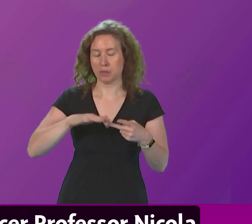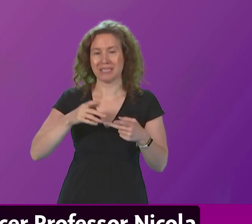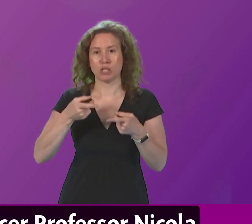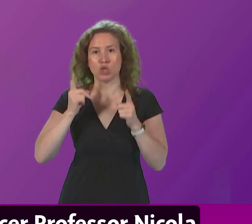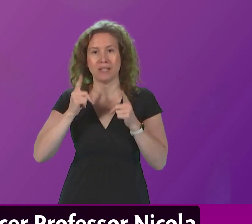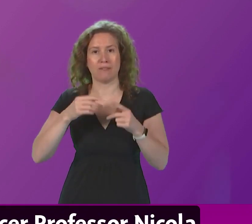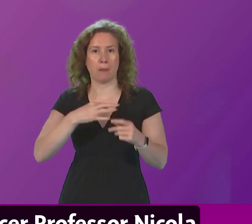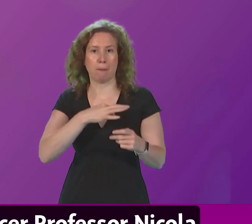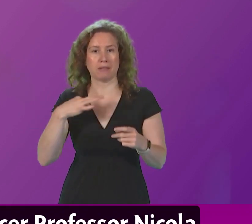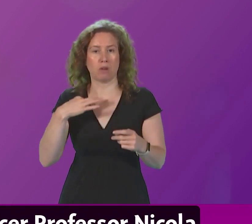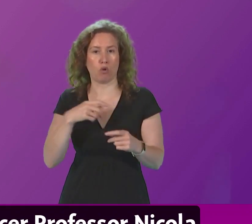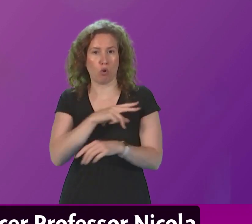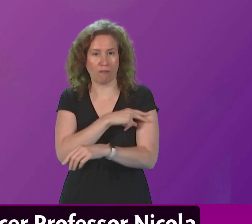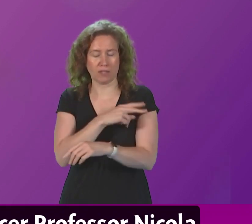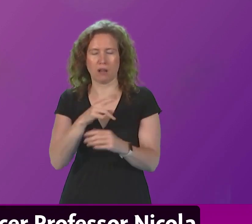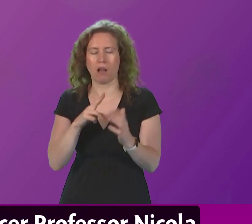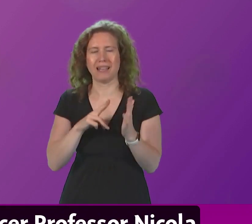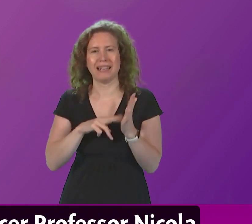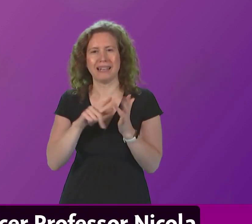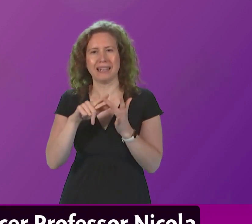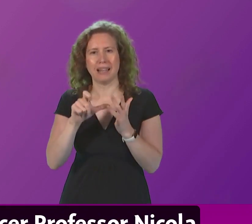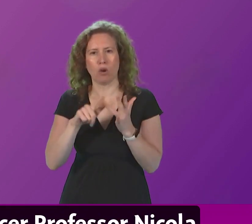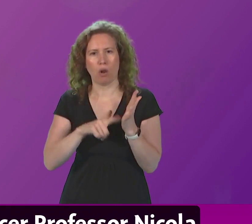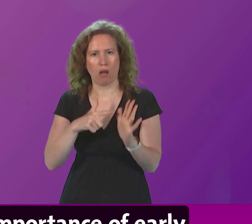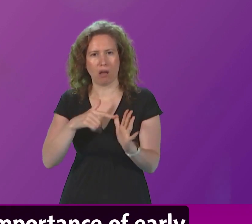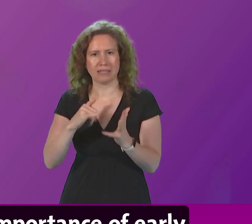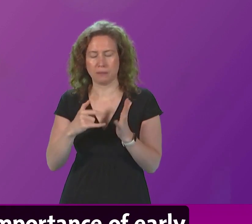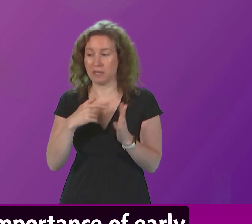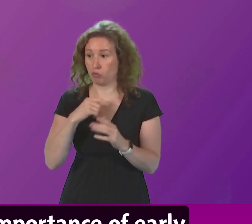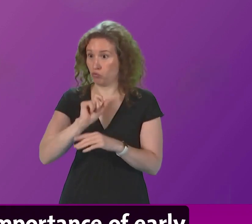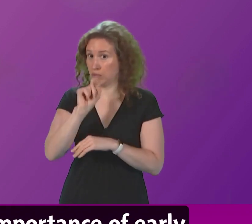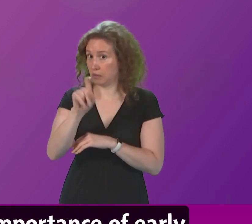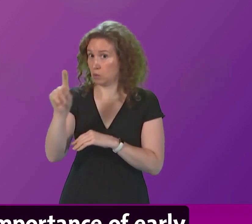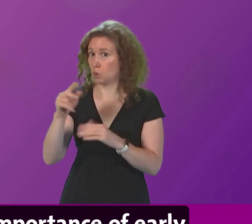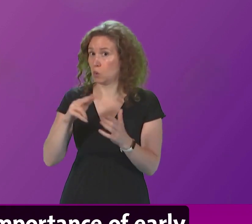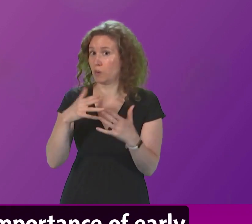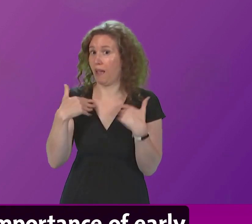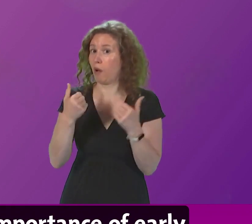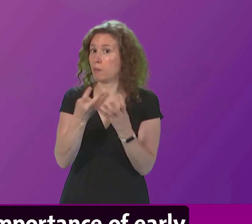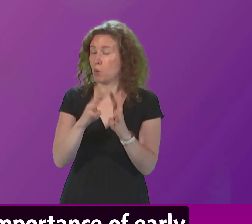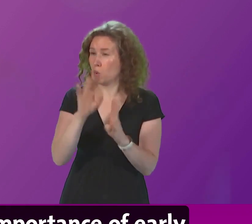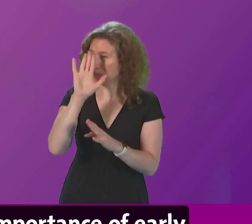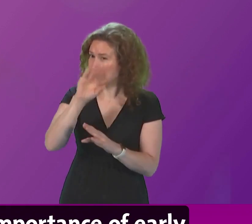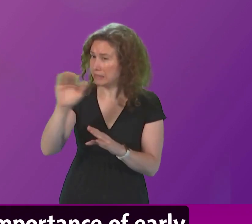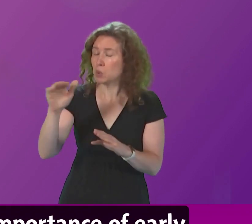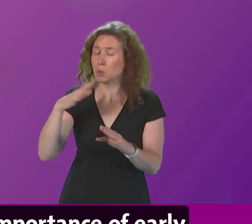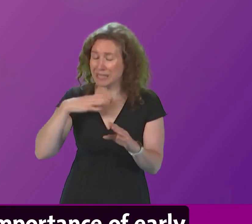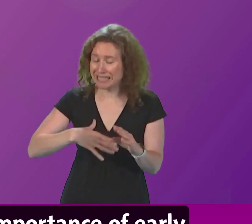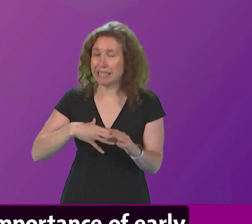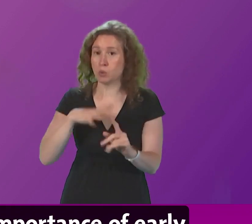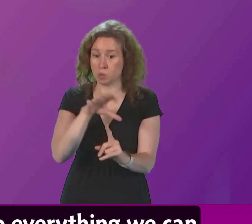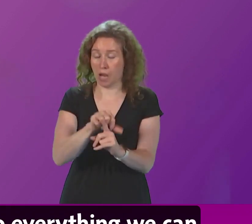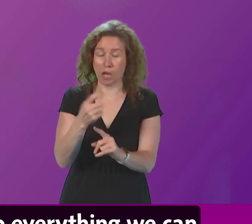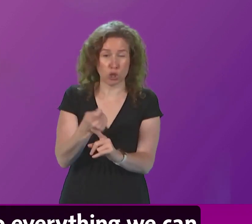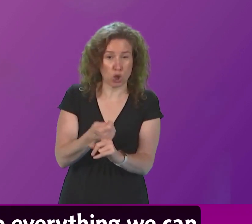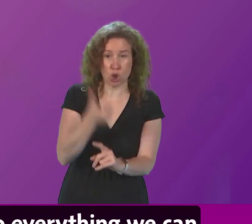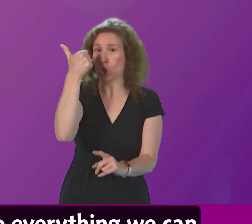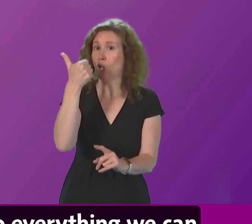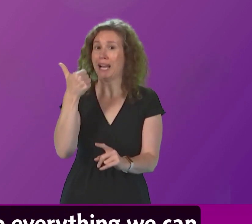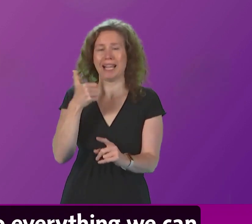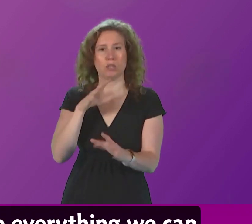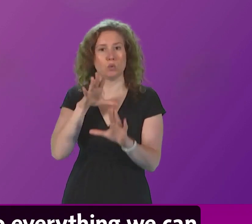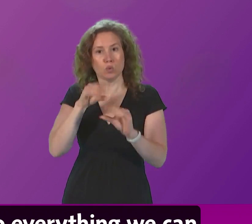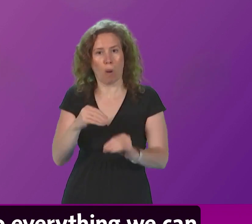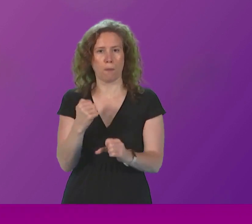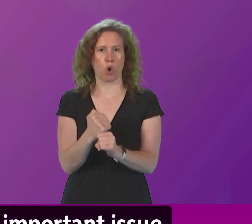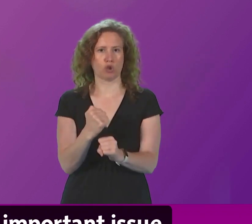Officer Professor Nicholas Steedman has written to NHS boards to highlight the importance of early diagnosis of gonorrhoea. So the Government will do everything